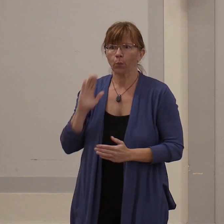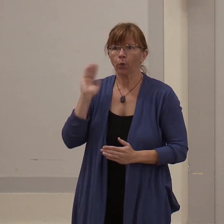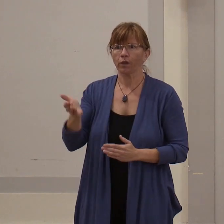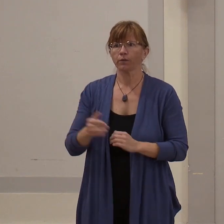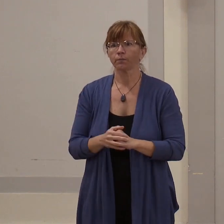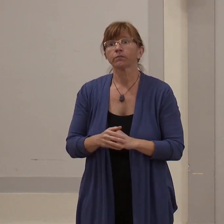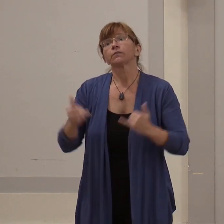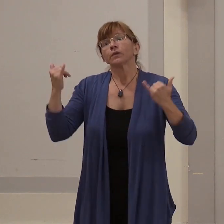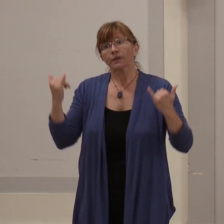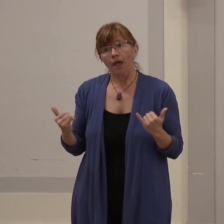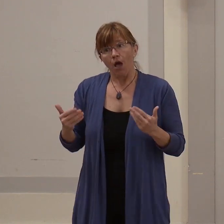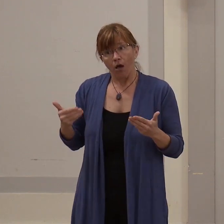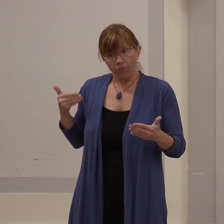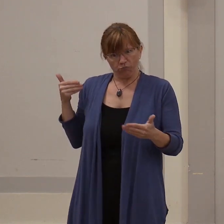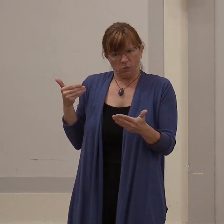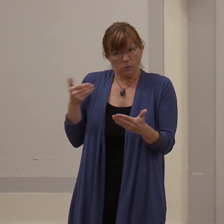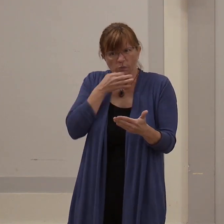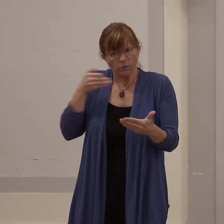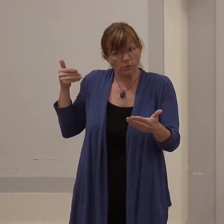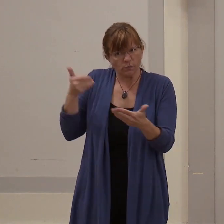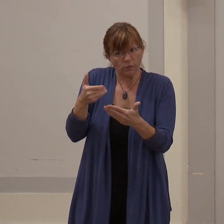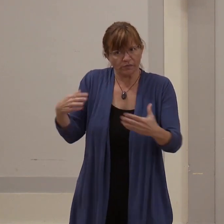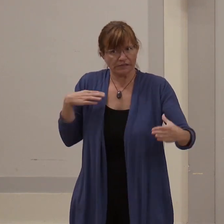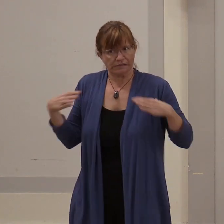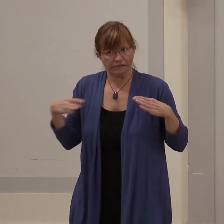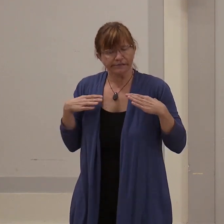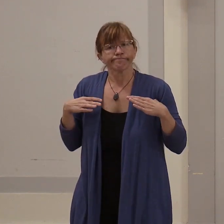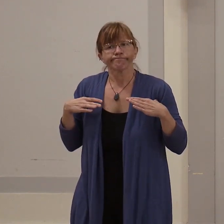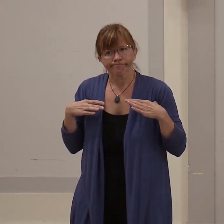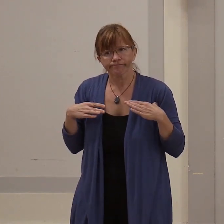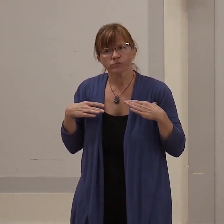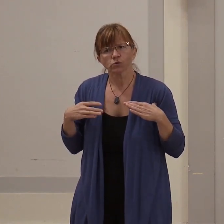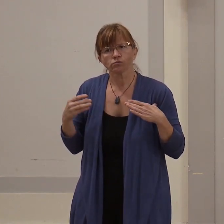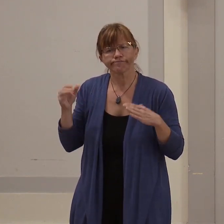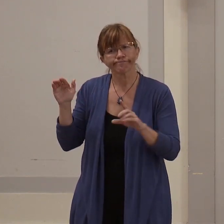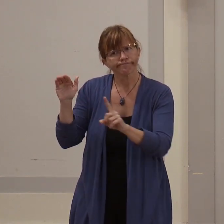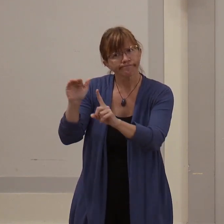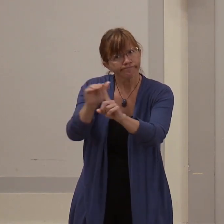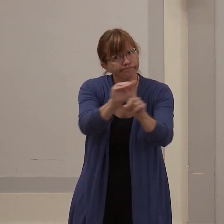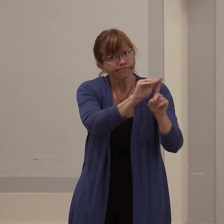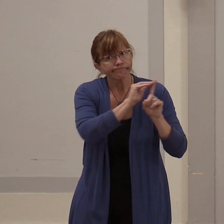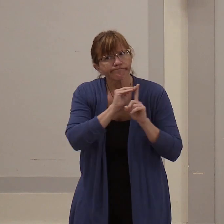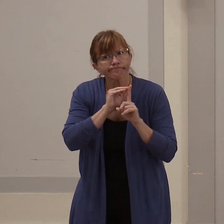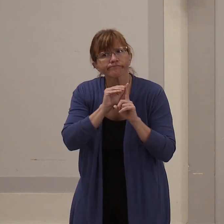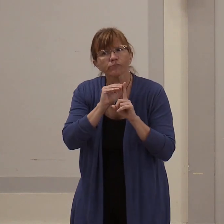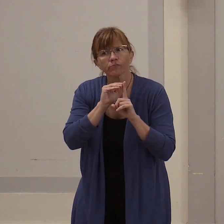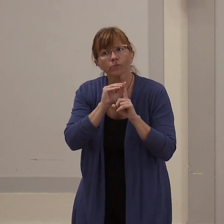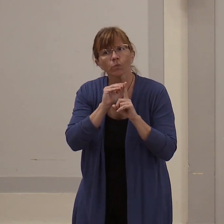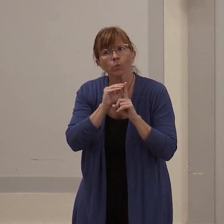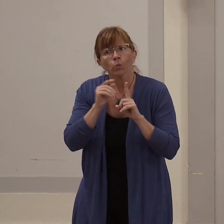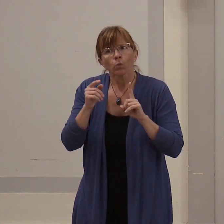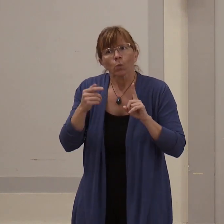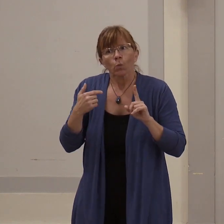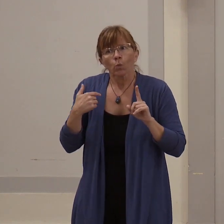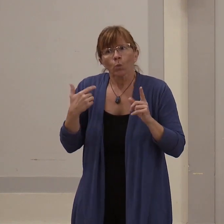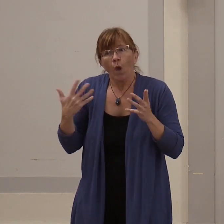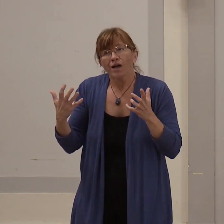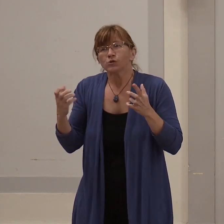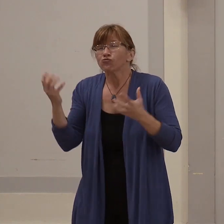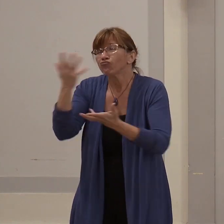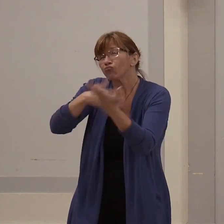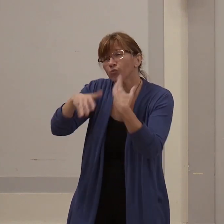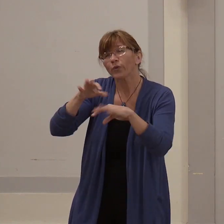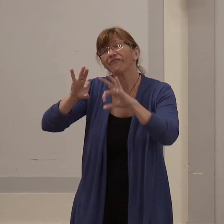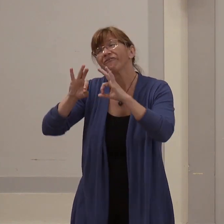another holiday season, I'd like to take the opportunity to remind residents that while we are all anxious to see our loved ones, the